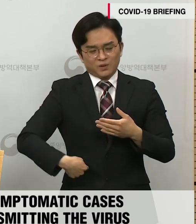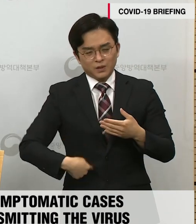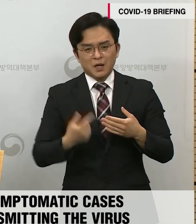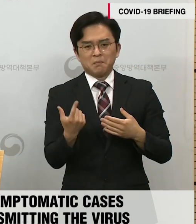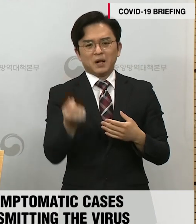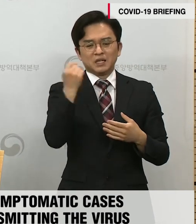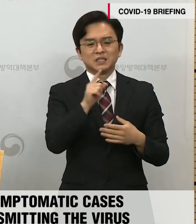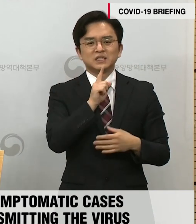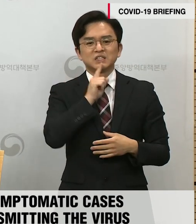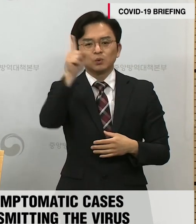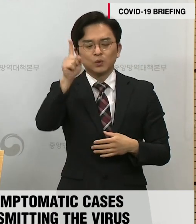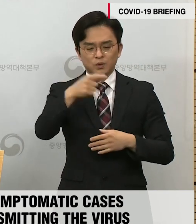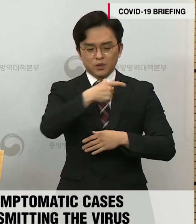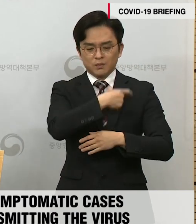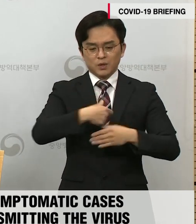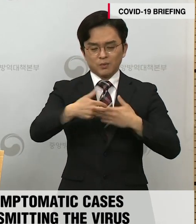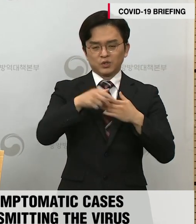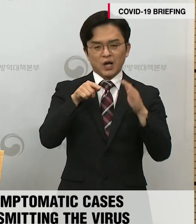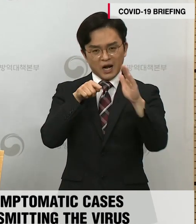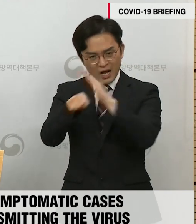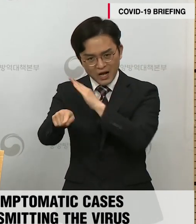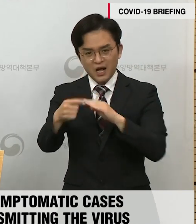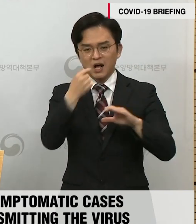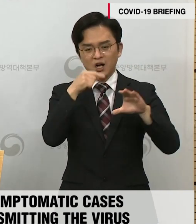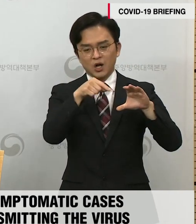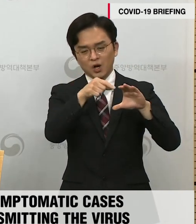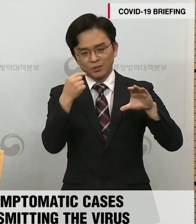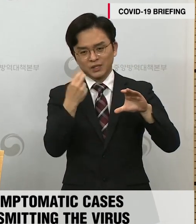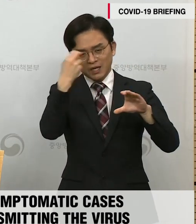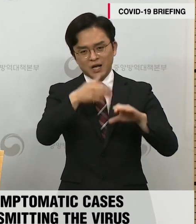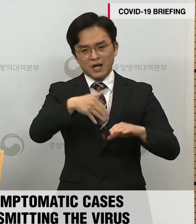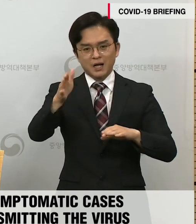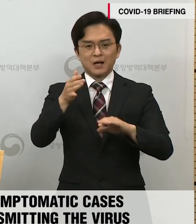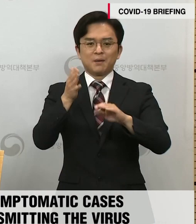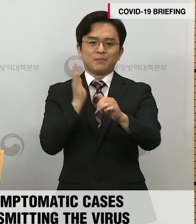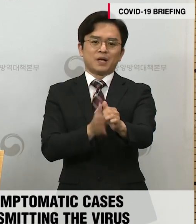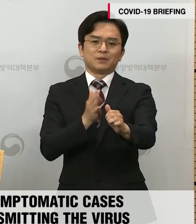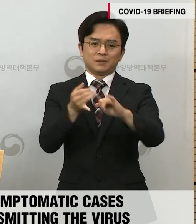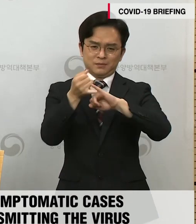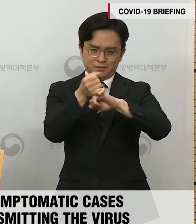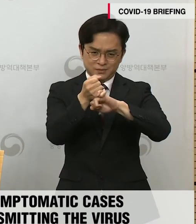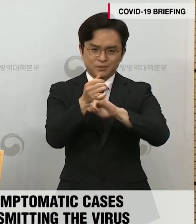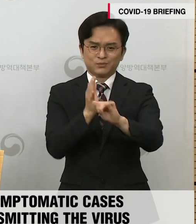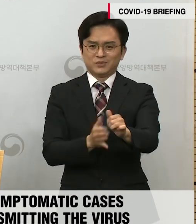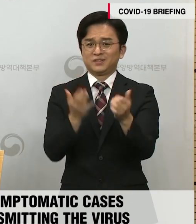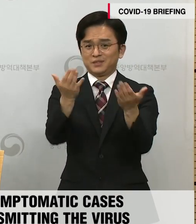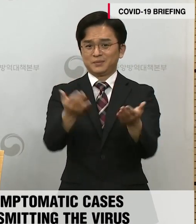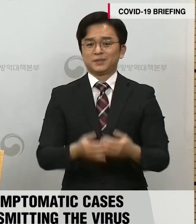we once again highlight, but stay home and contact the local public health center to get